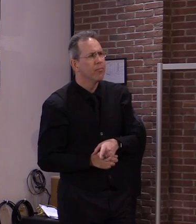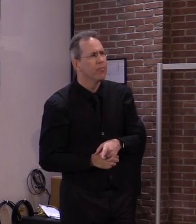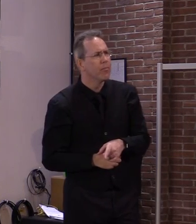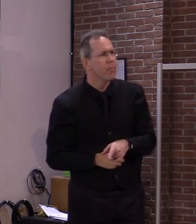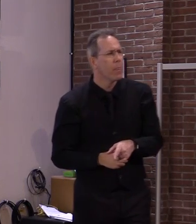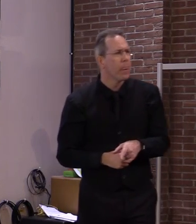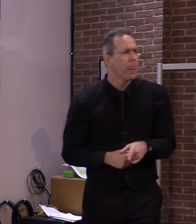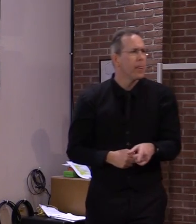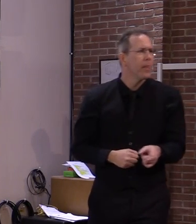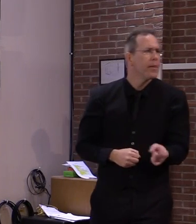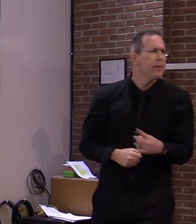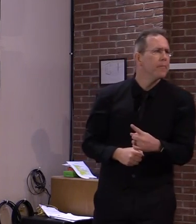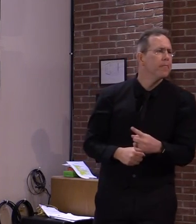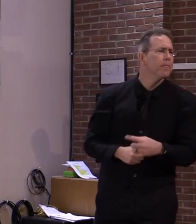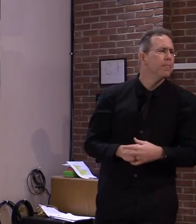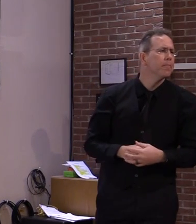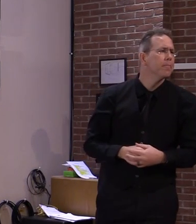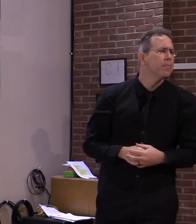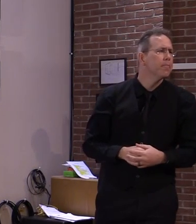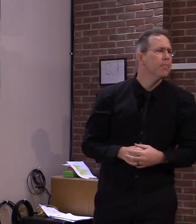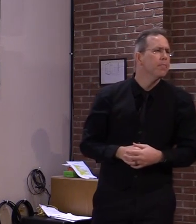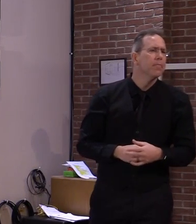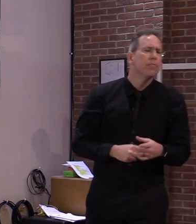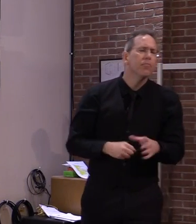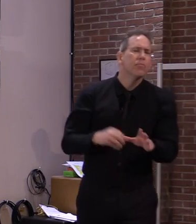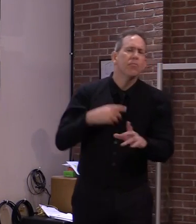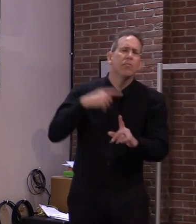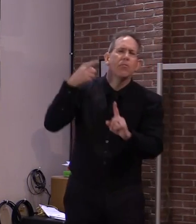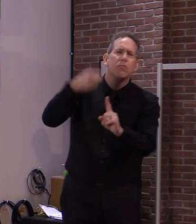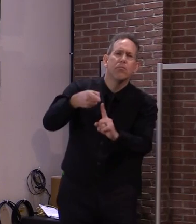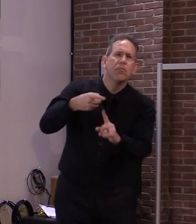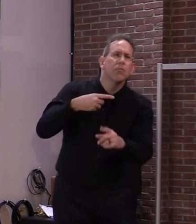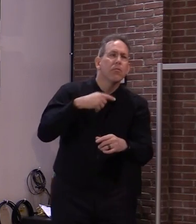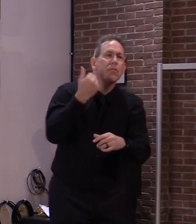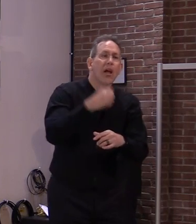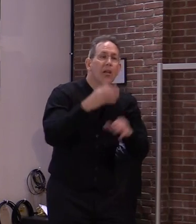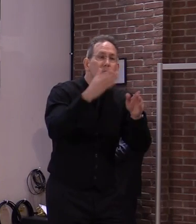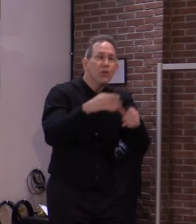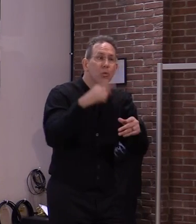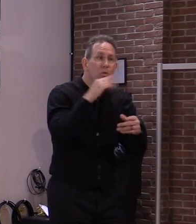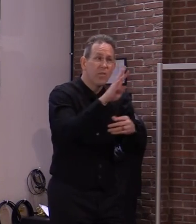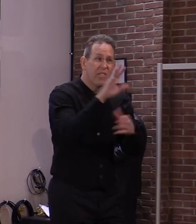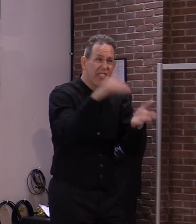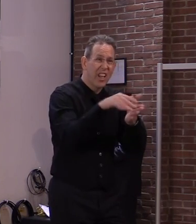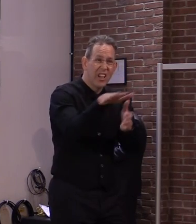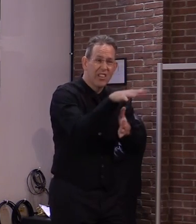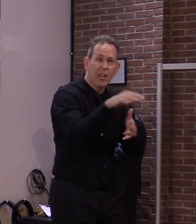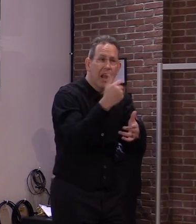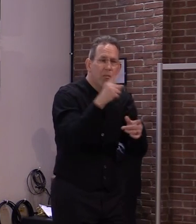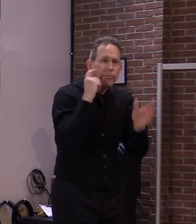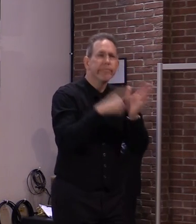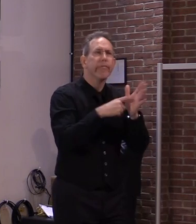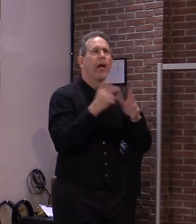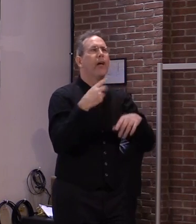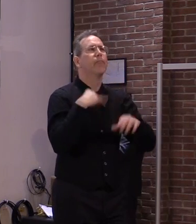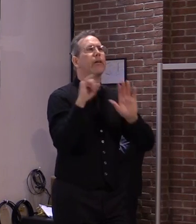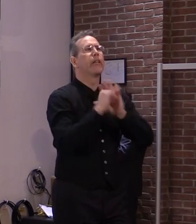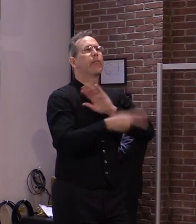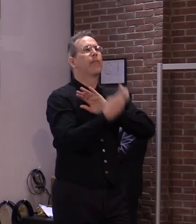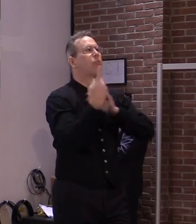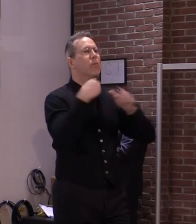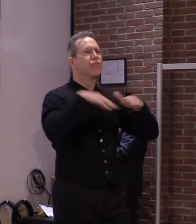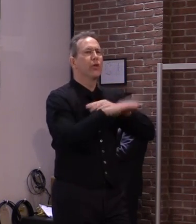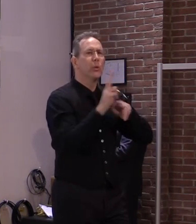experiencing identity theft as a result of this. No, I mean, so identity theft is reported to us